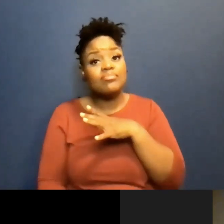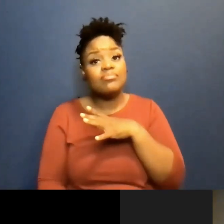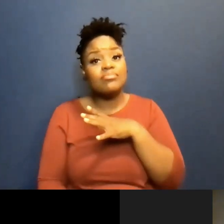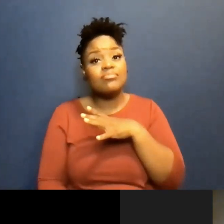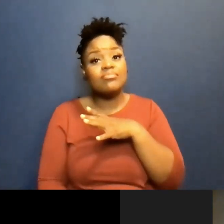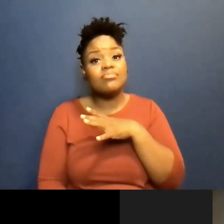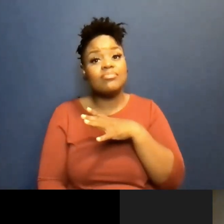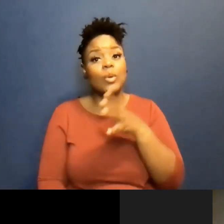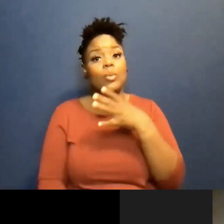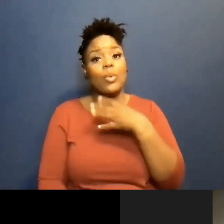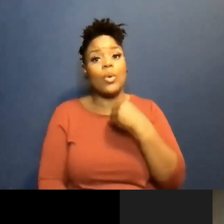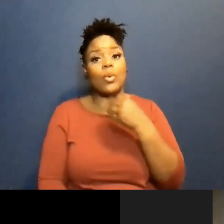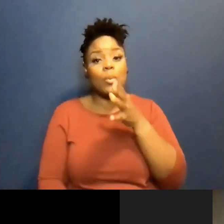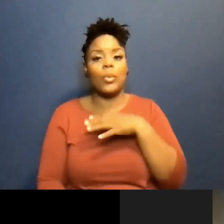me.